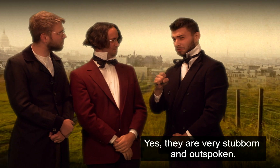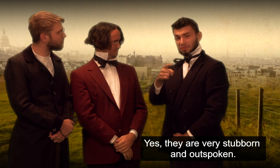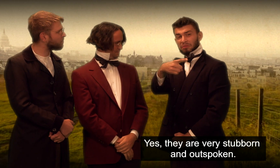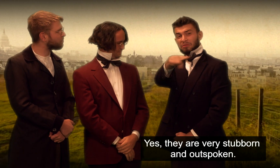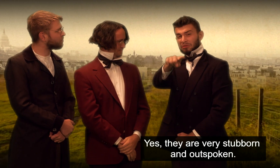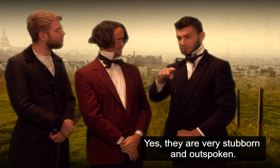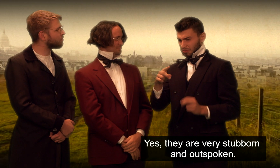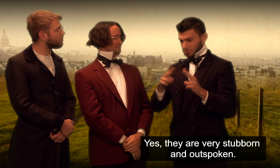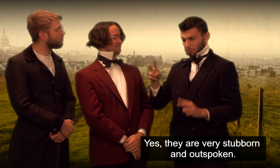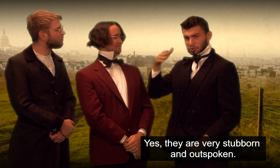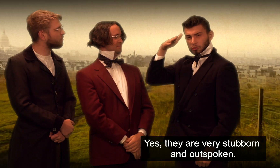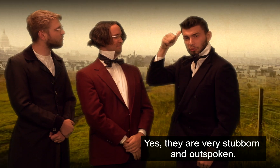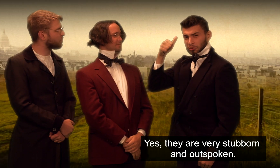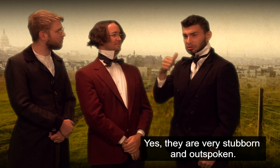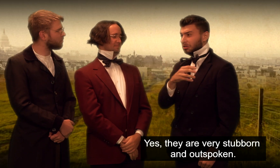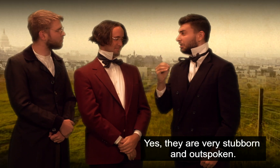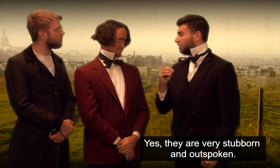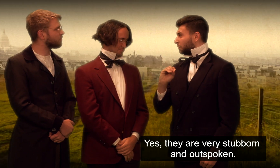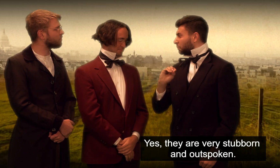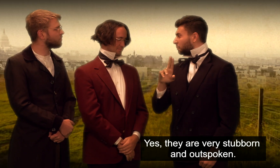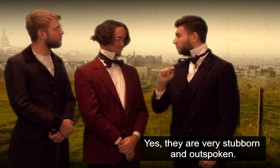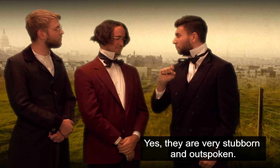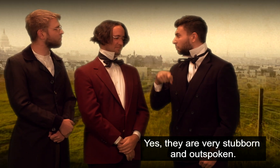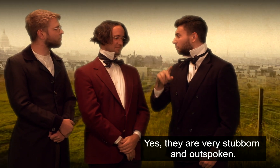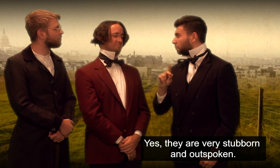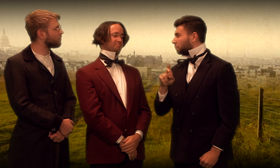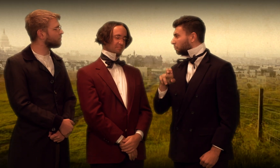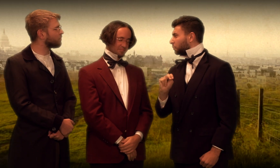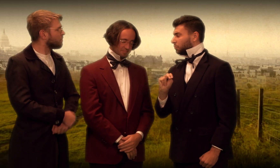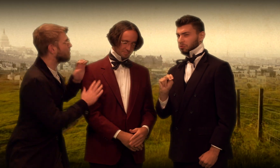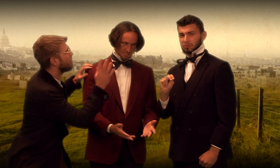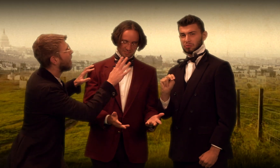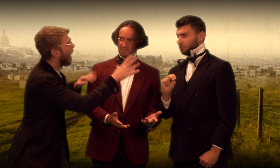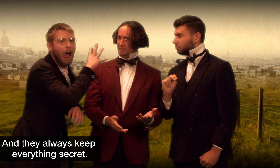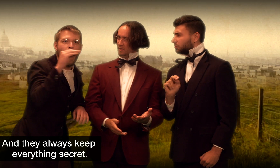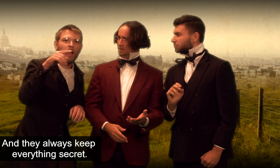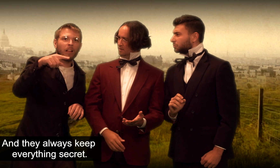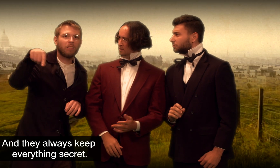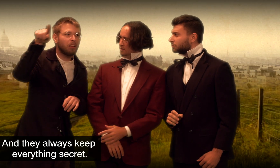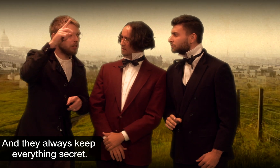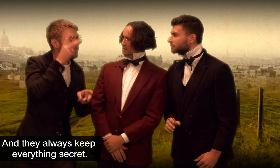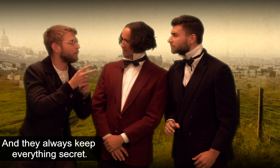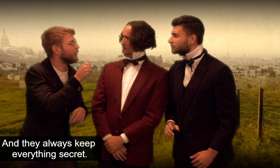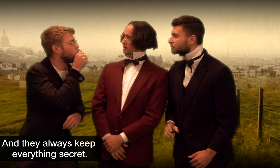Yes, they are very stubborn and outspoken. And they always keep